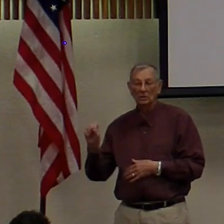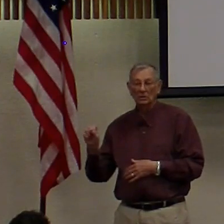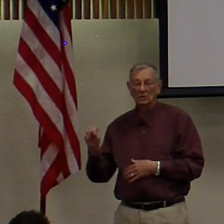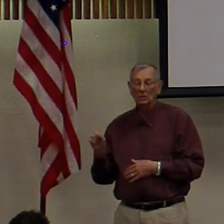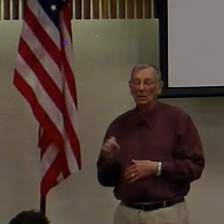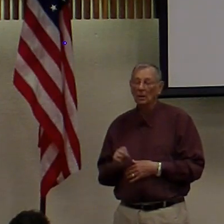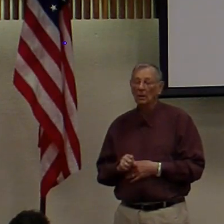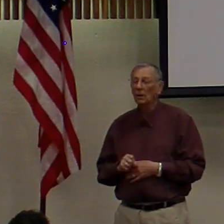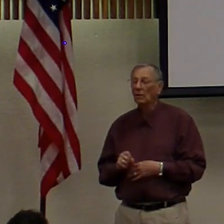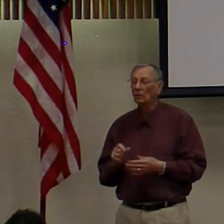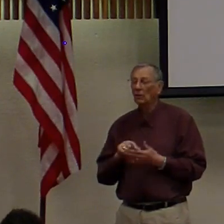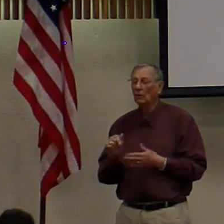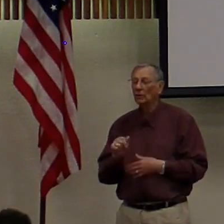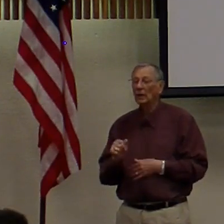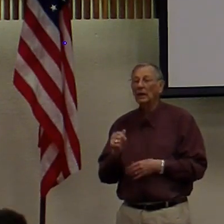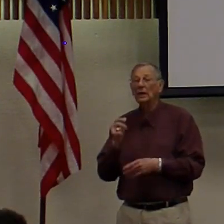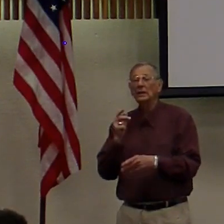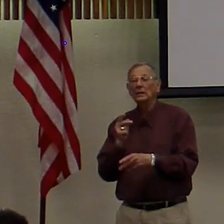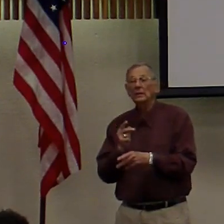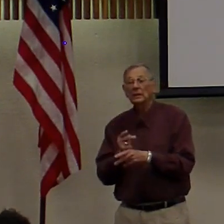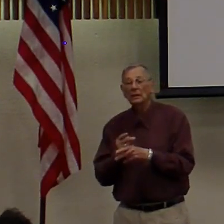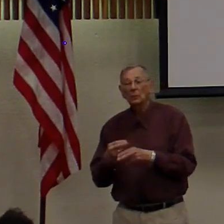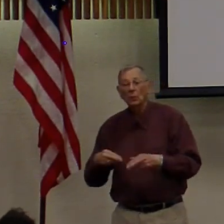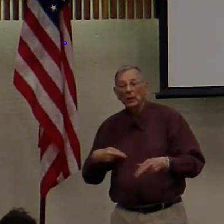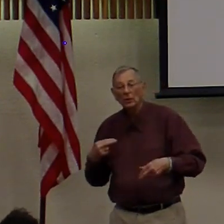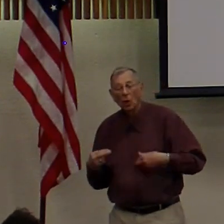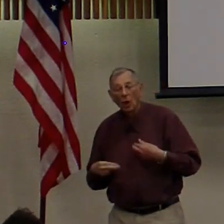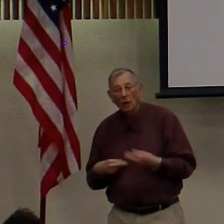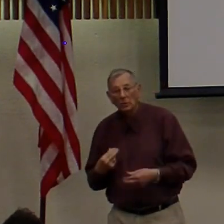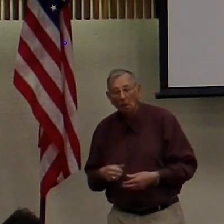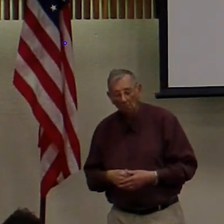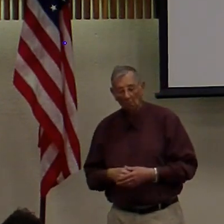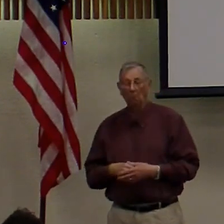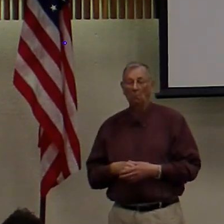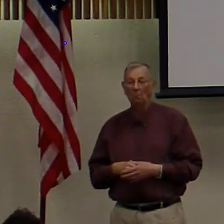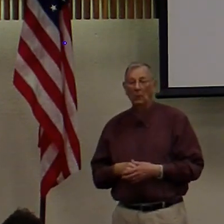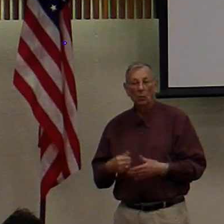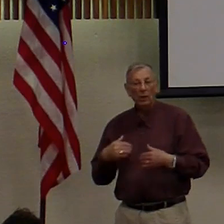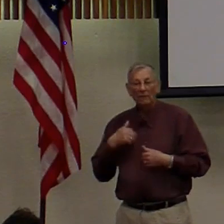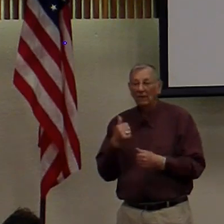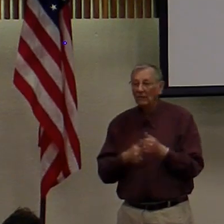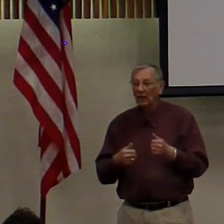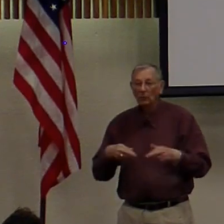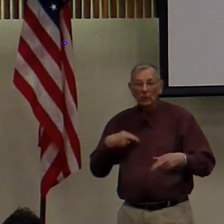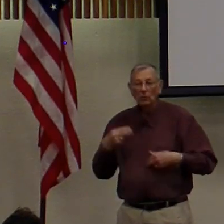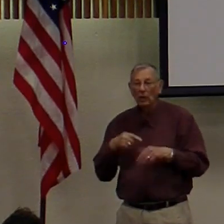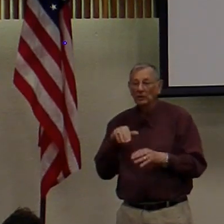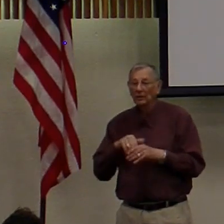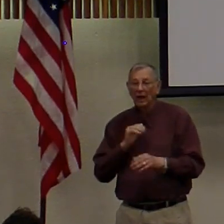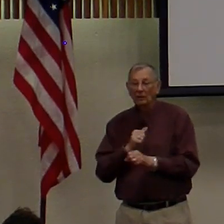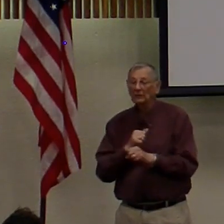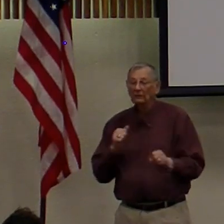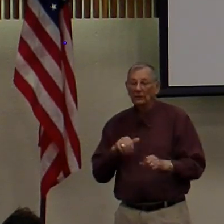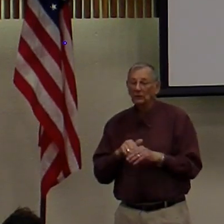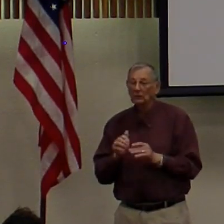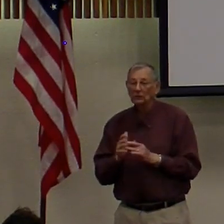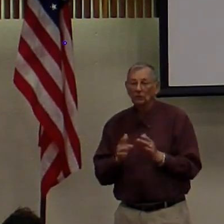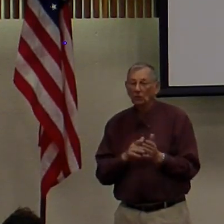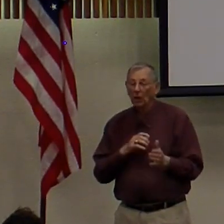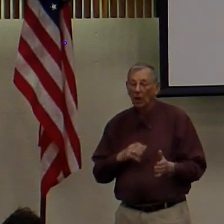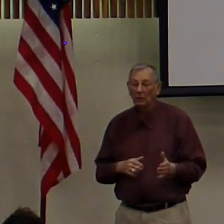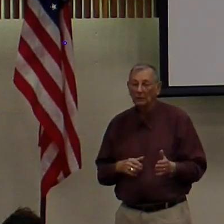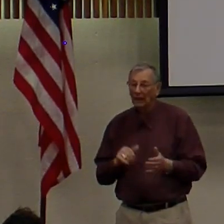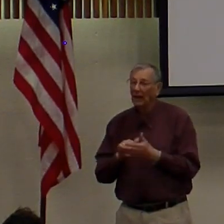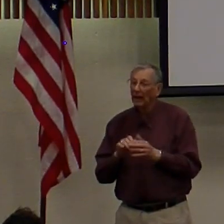verse 13, keep on rejoicing. We have everything to rejoice for in our salvation in Jesus Christ, and